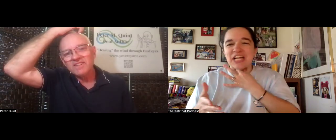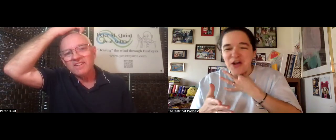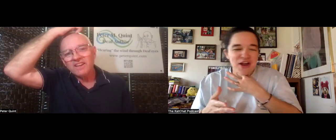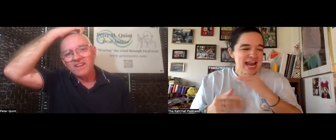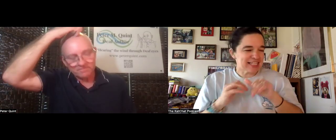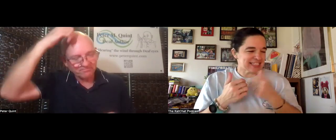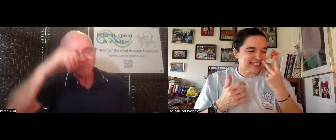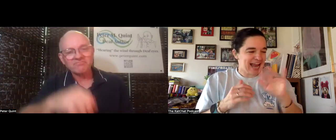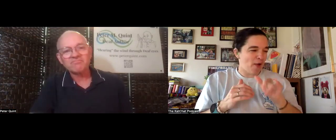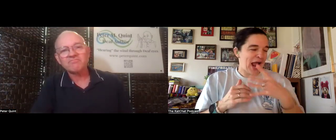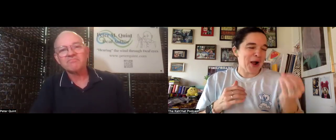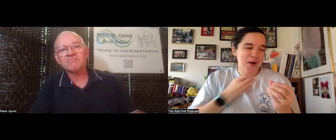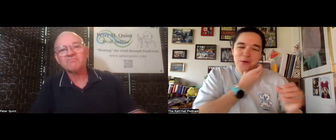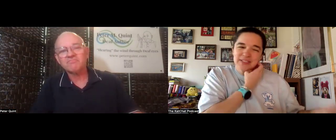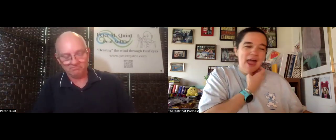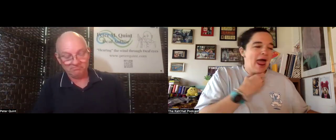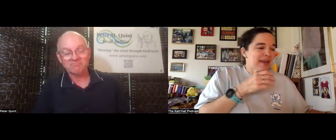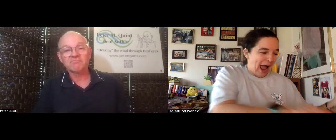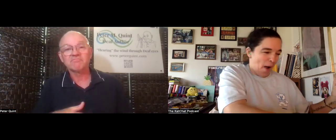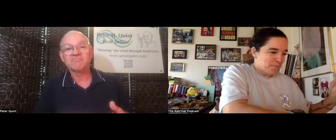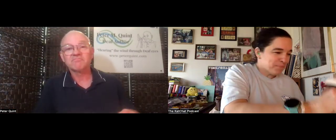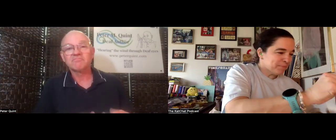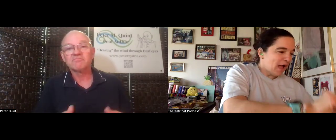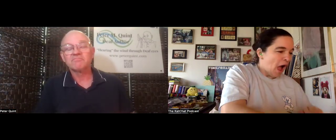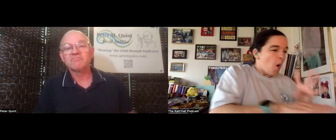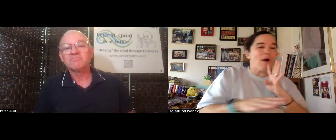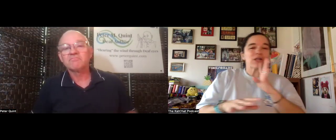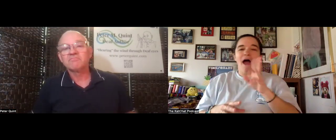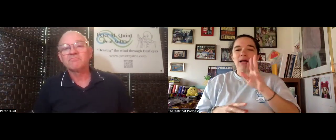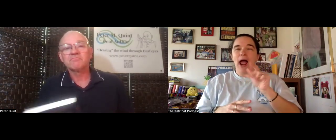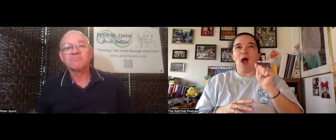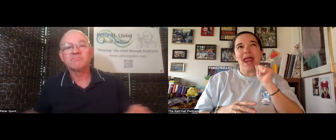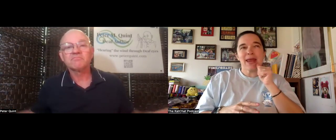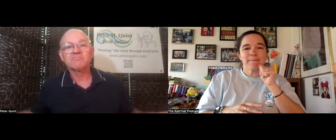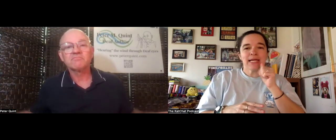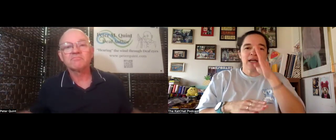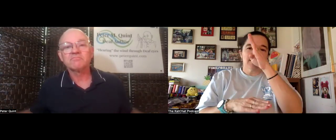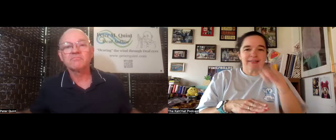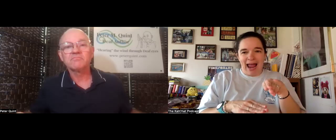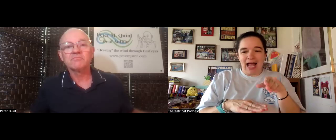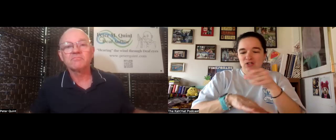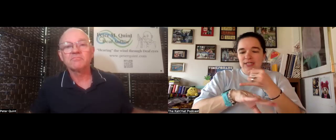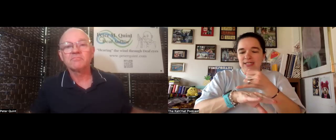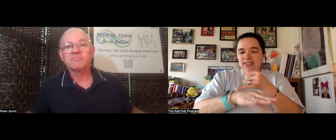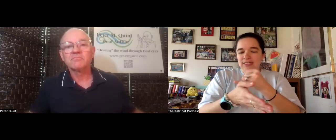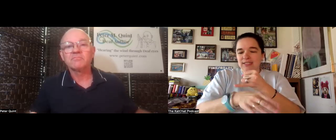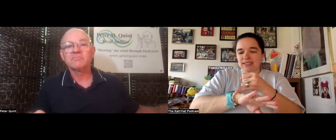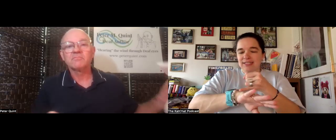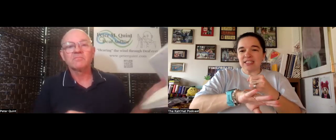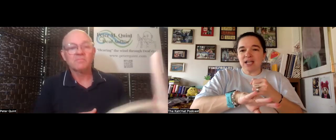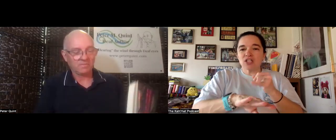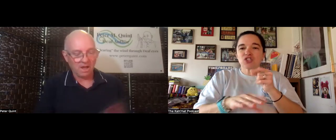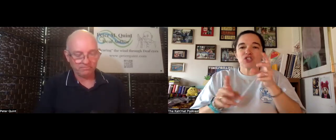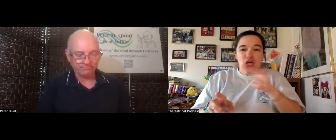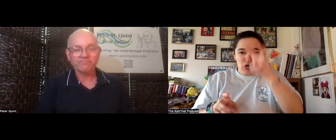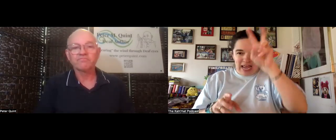things, just curious and see how that goes. Now, I want to talk about Amy that